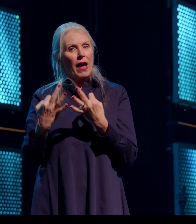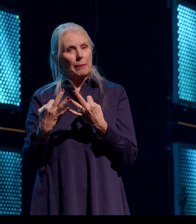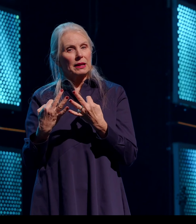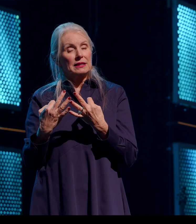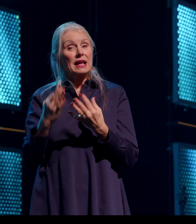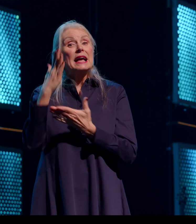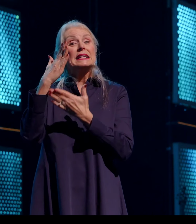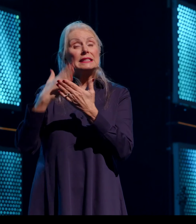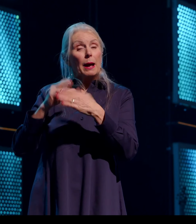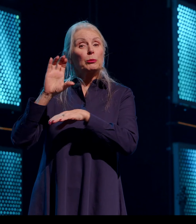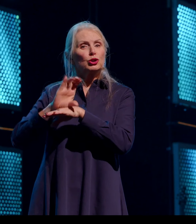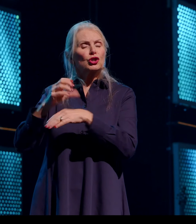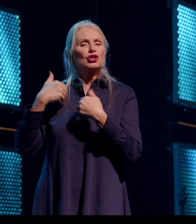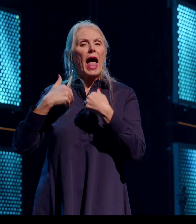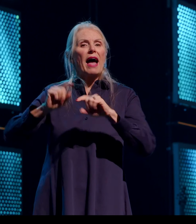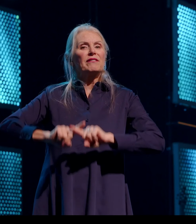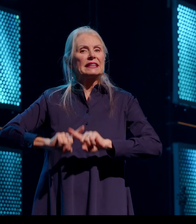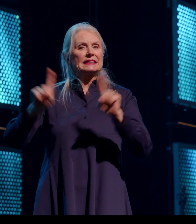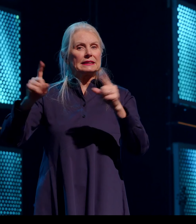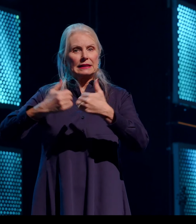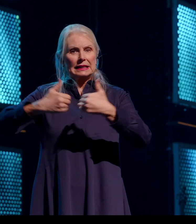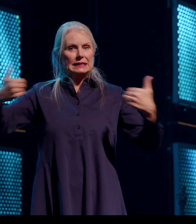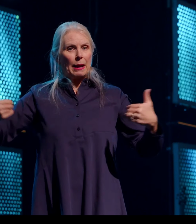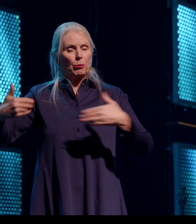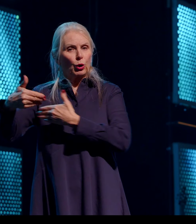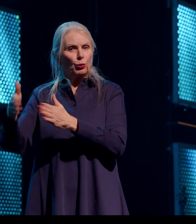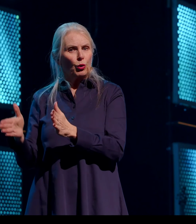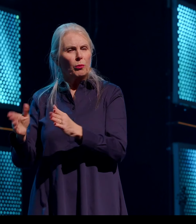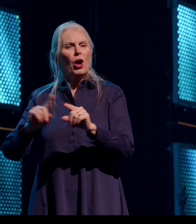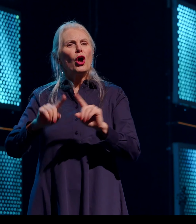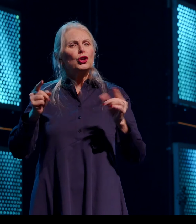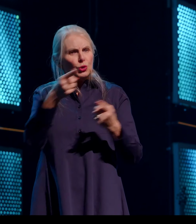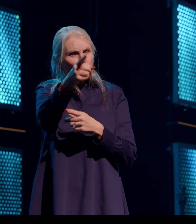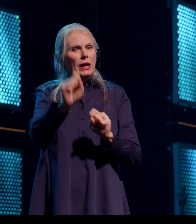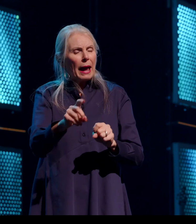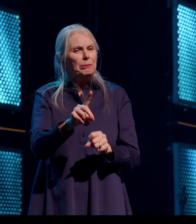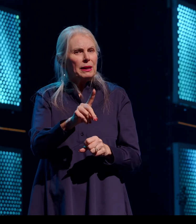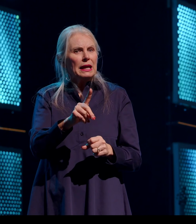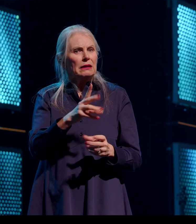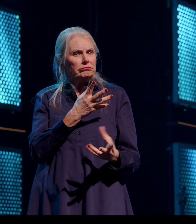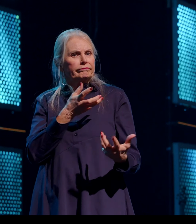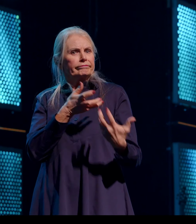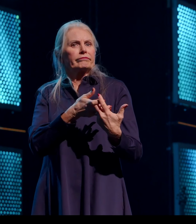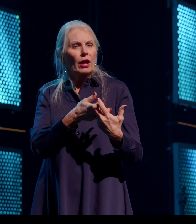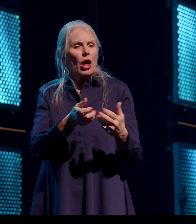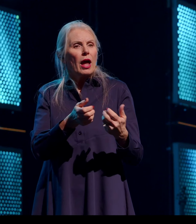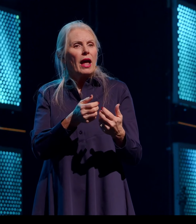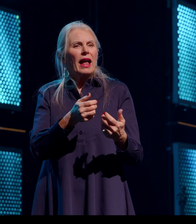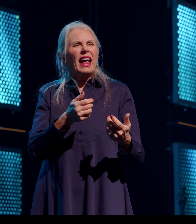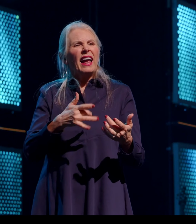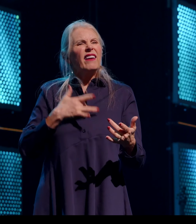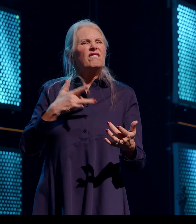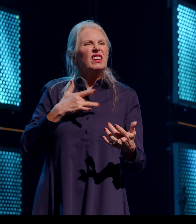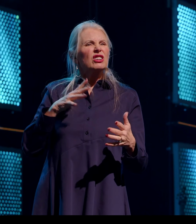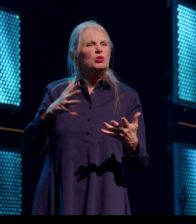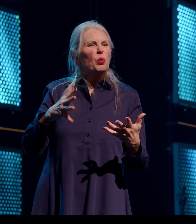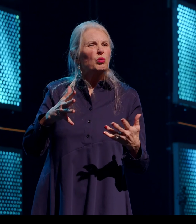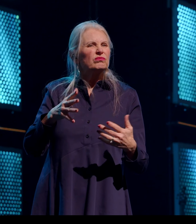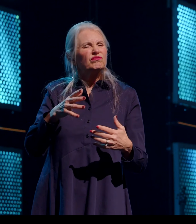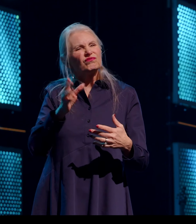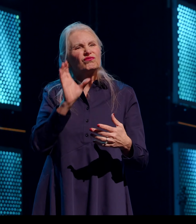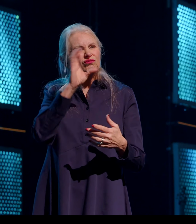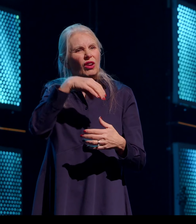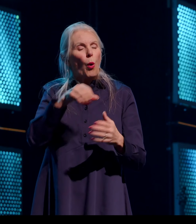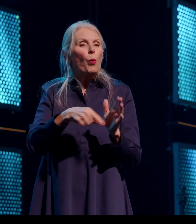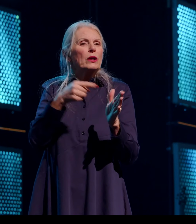Some churches actually have a completely different room. They're not a part. You can still be a part over there. Does it feel a little weird at times, guys? Occasionally. But you put in your time. You had decided